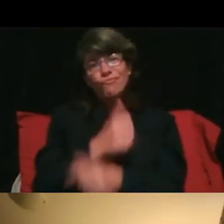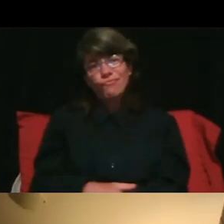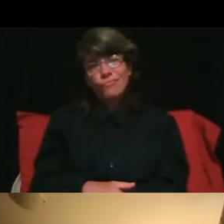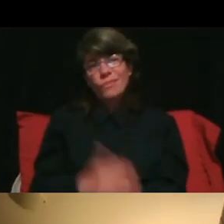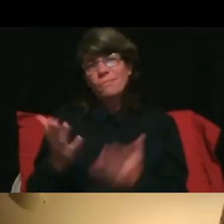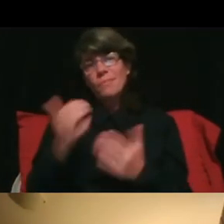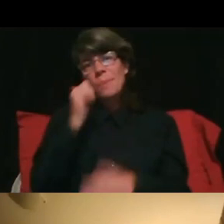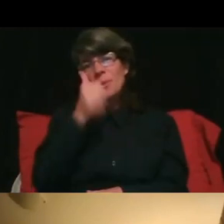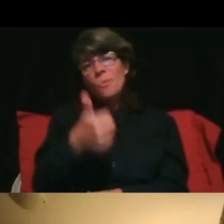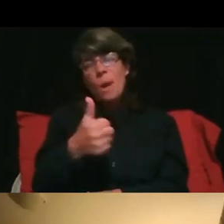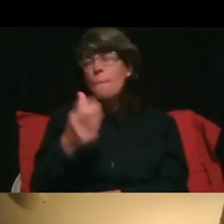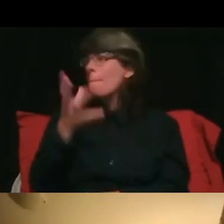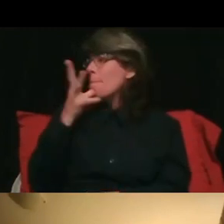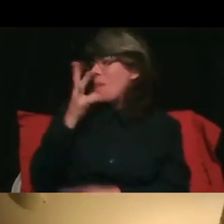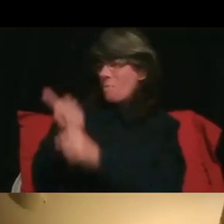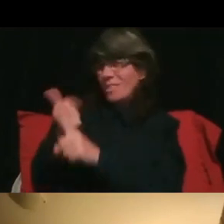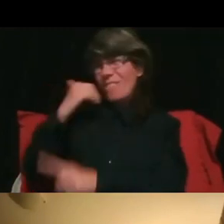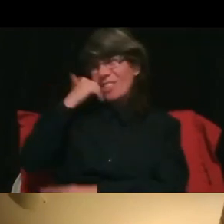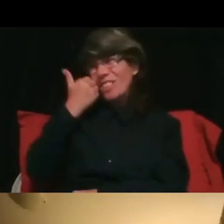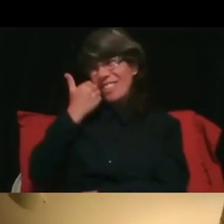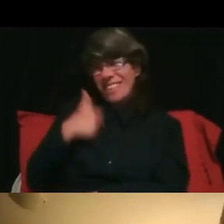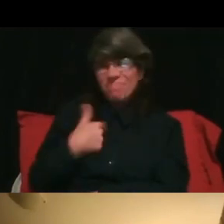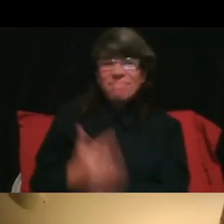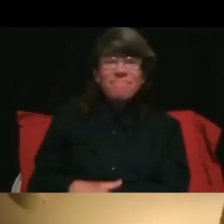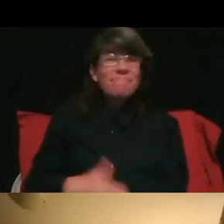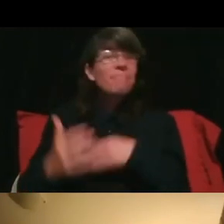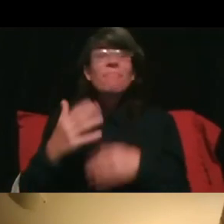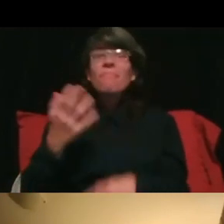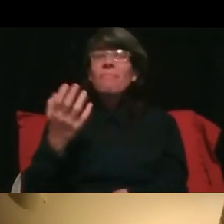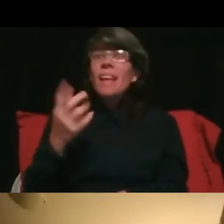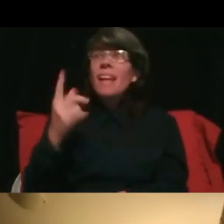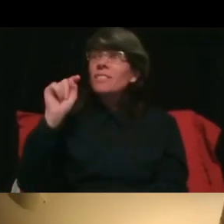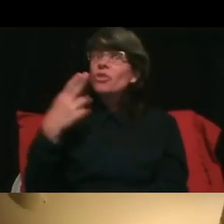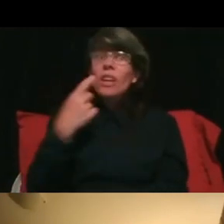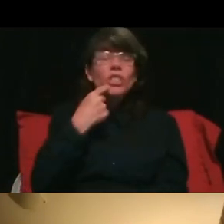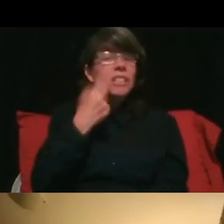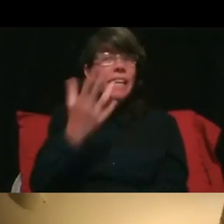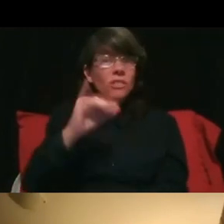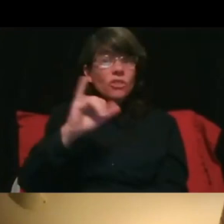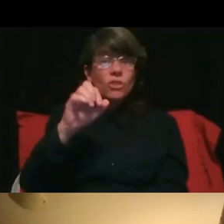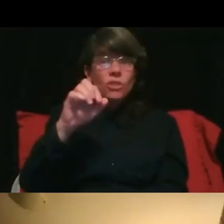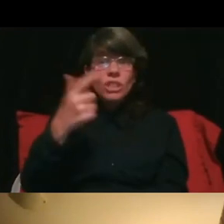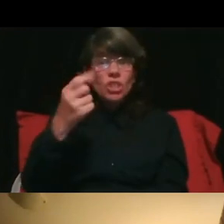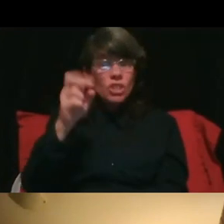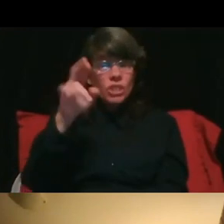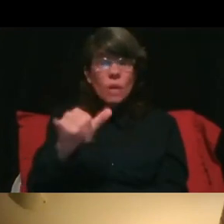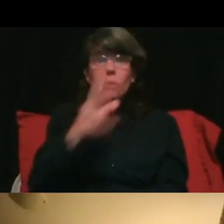My mom's kind of shy. So anyways, would anybody else like to talk? Jerry, would you like to say some words?